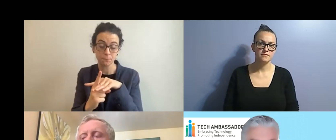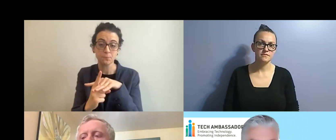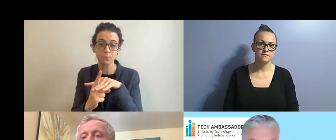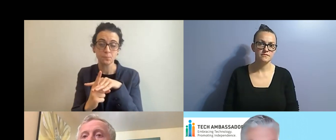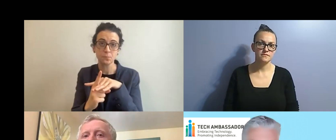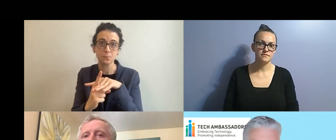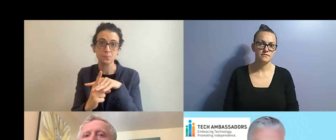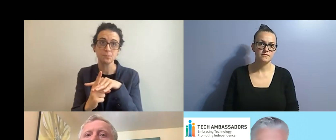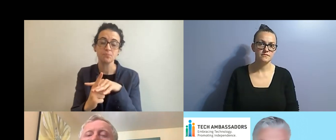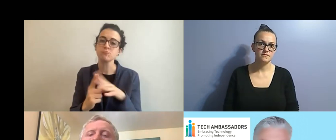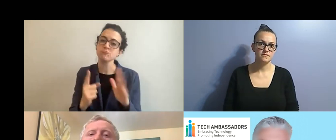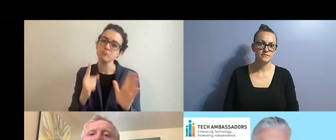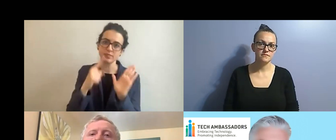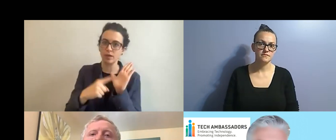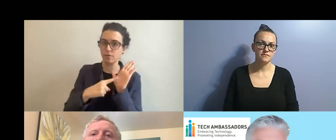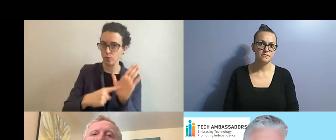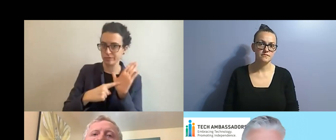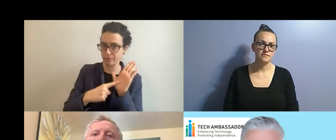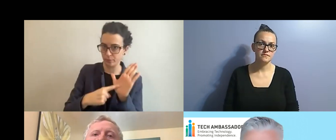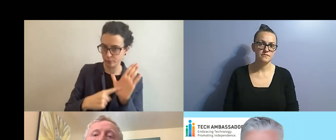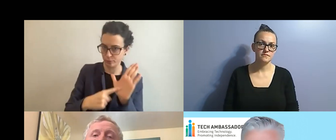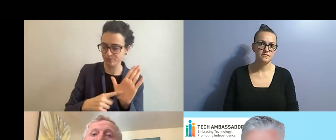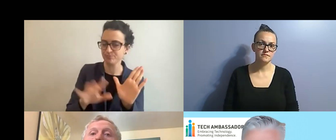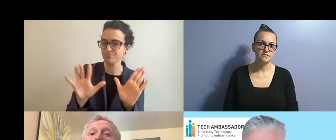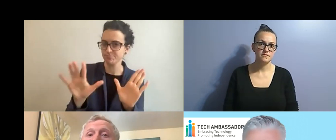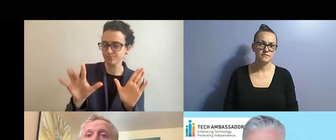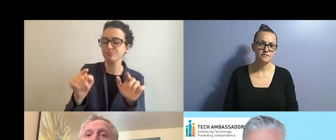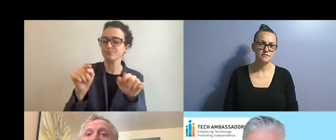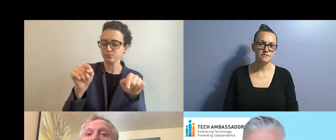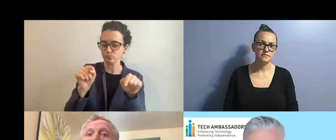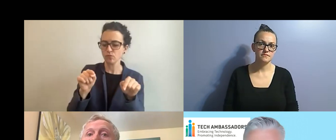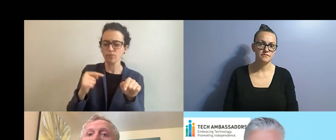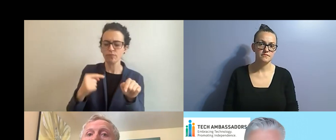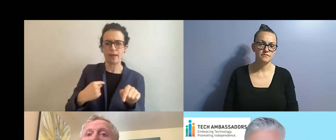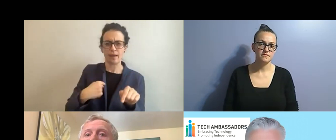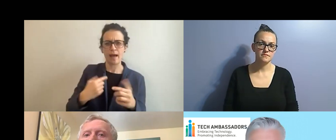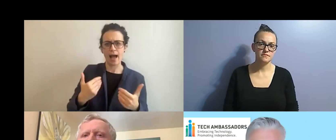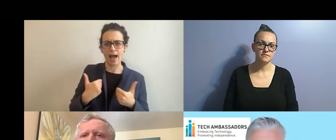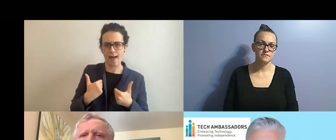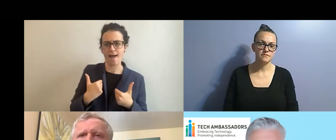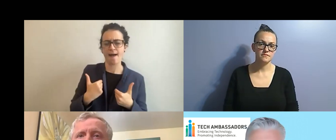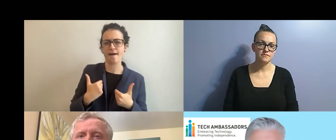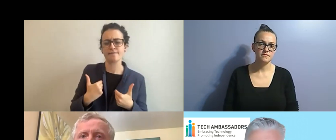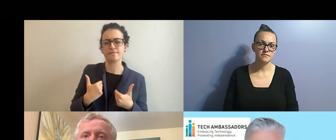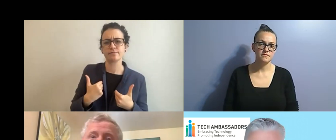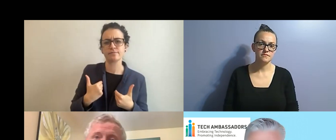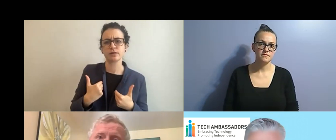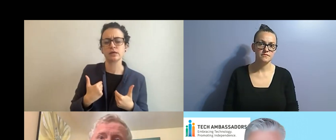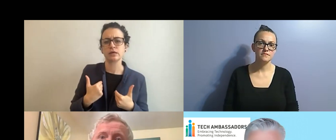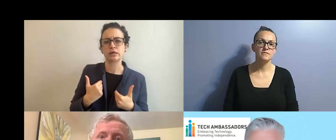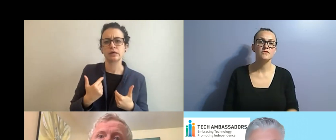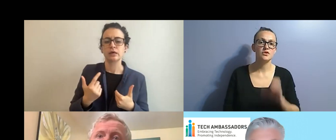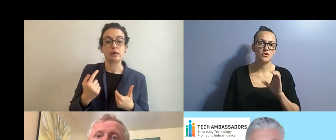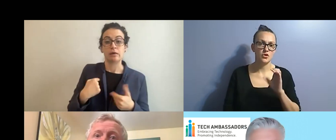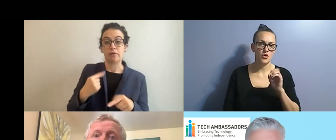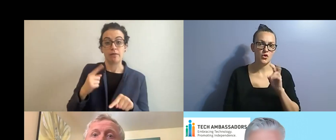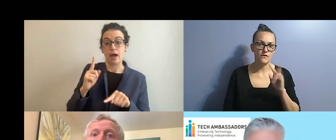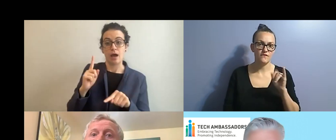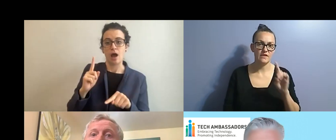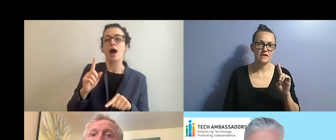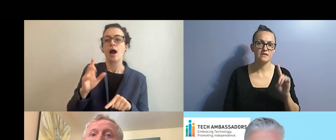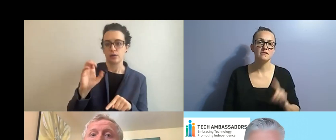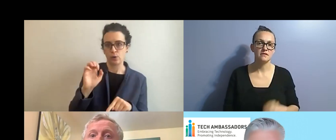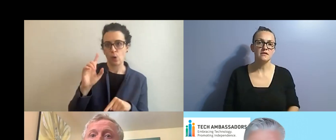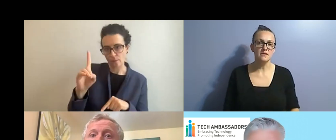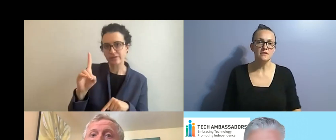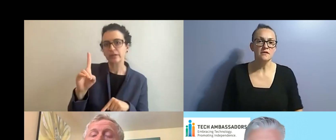as an example, I had, you know, COVID came up I wasn't able to get my dog out to do a